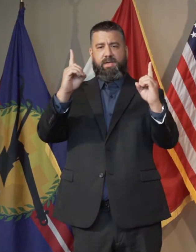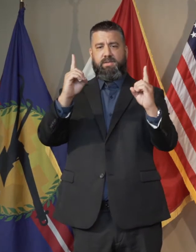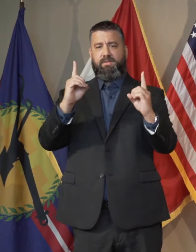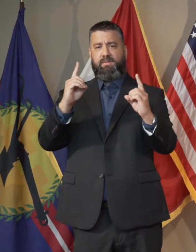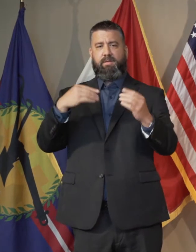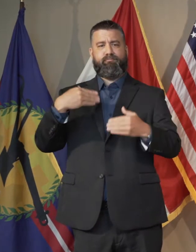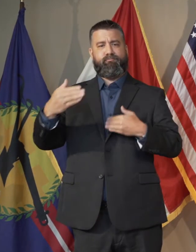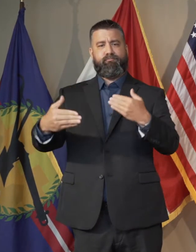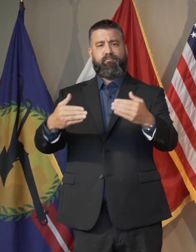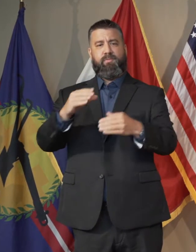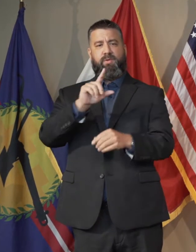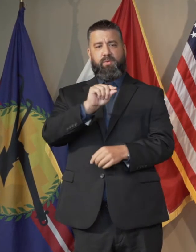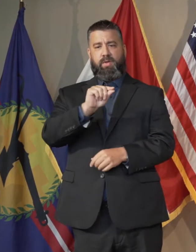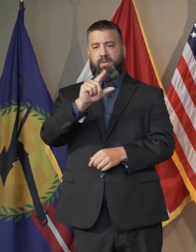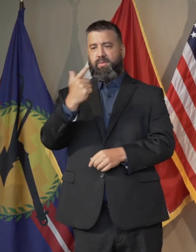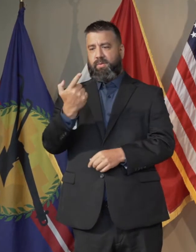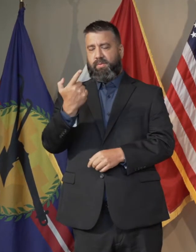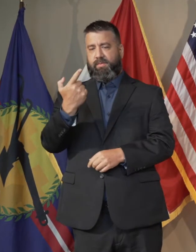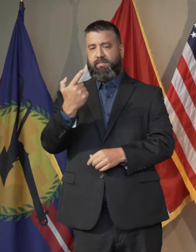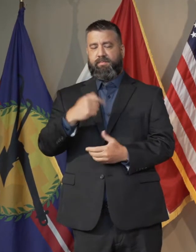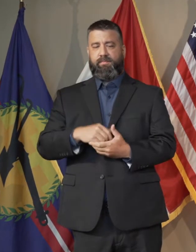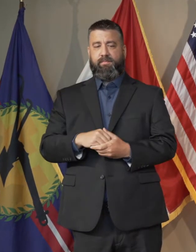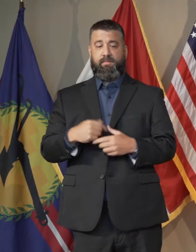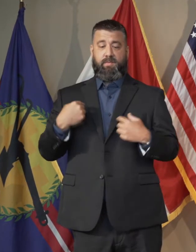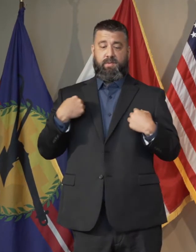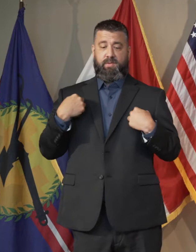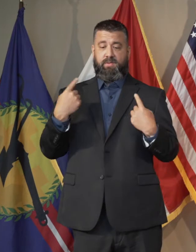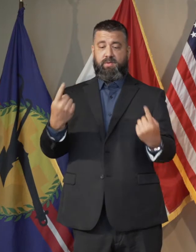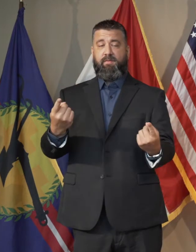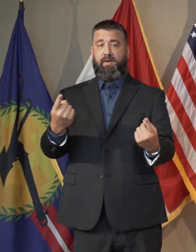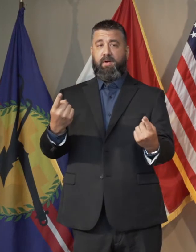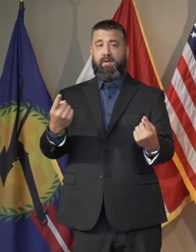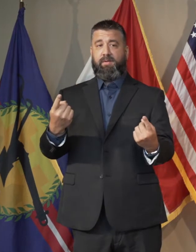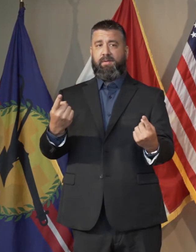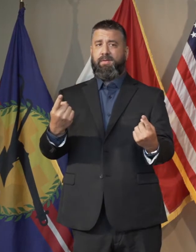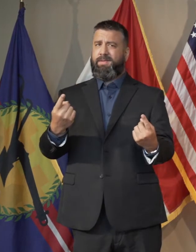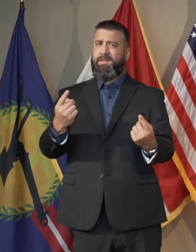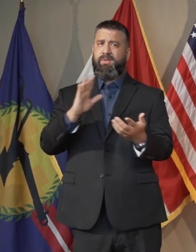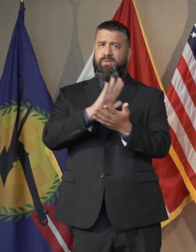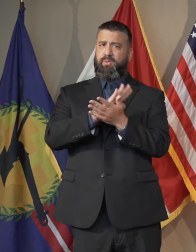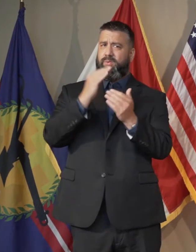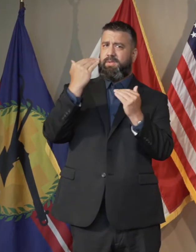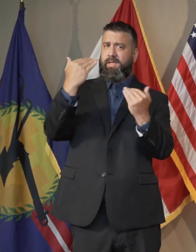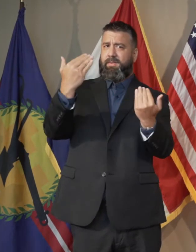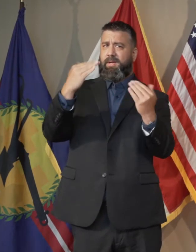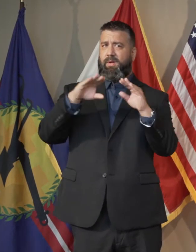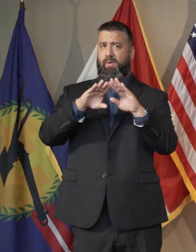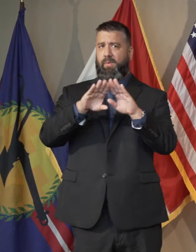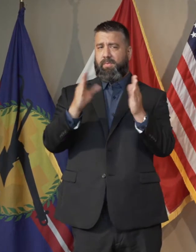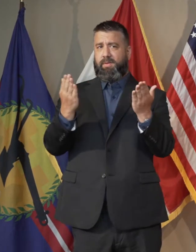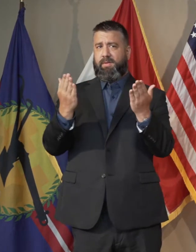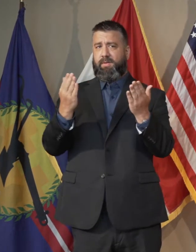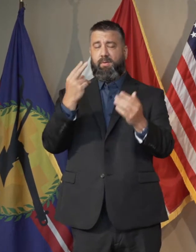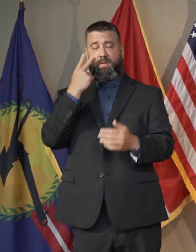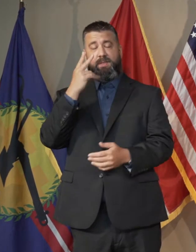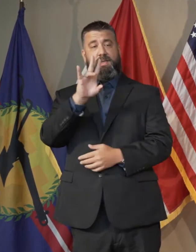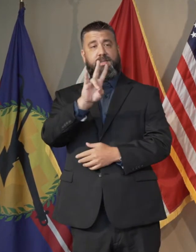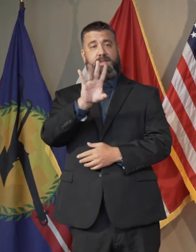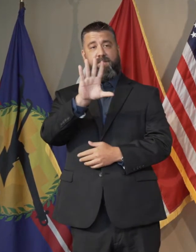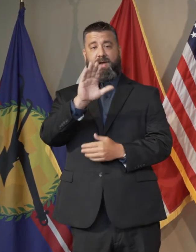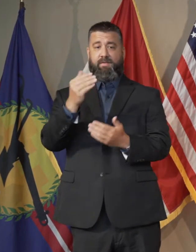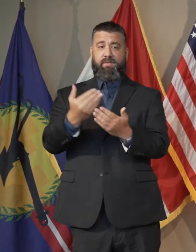2021. So far, even with limited school openings, we've seen 75 new cases